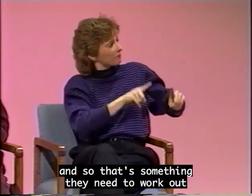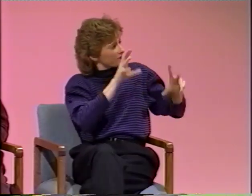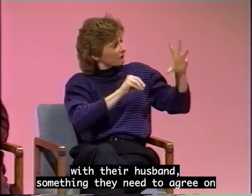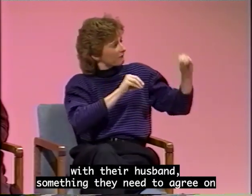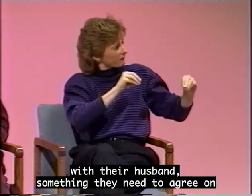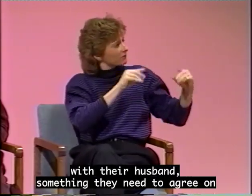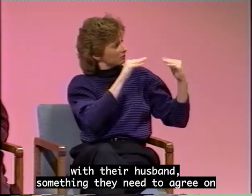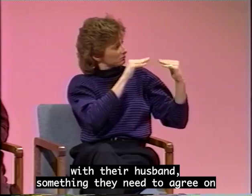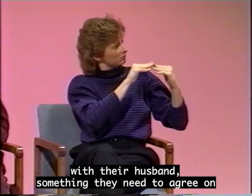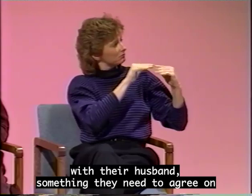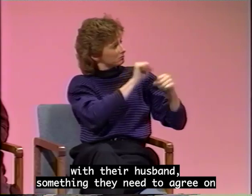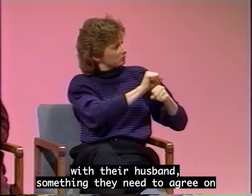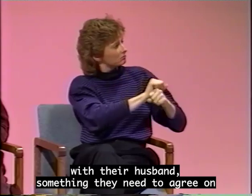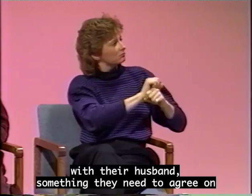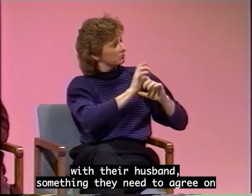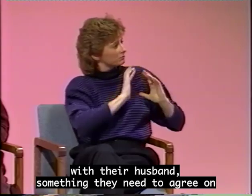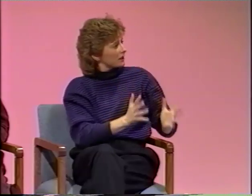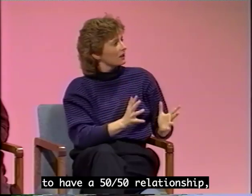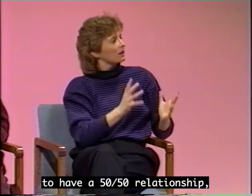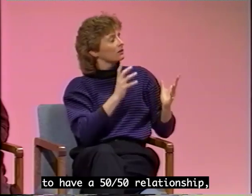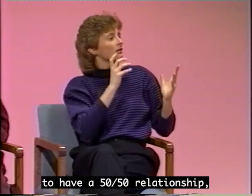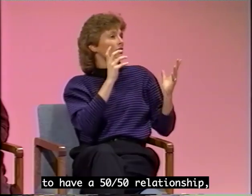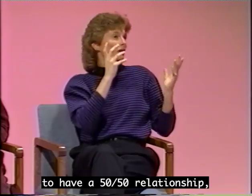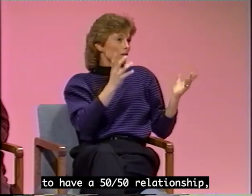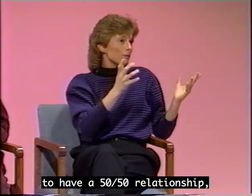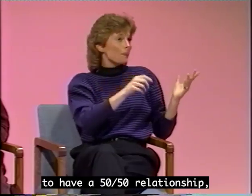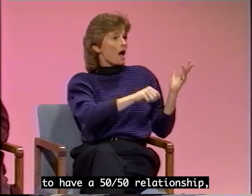husband, something they need to agree on to have a 50-50 relationship.